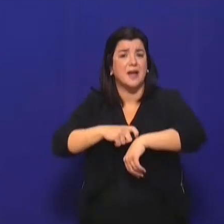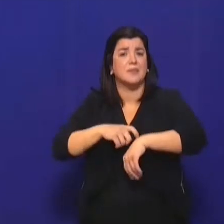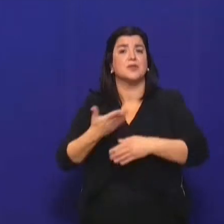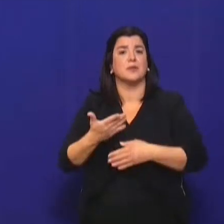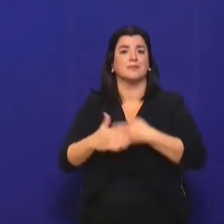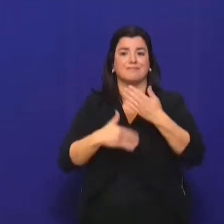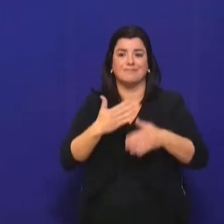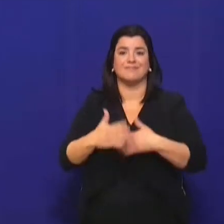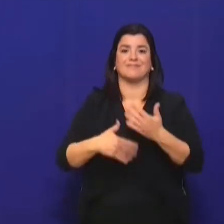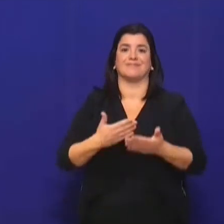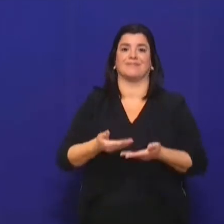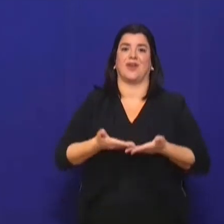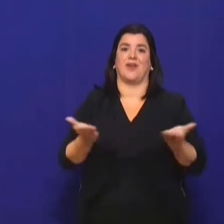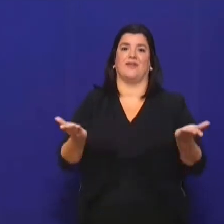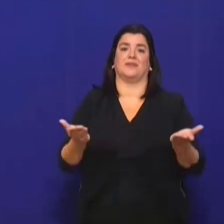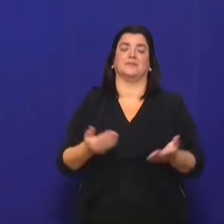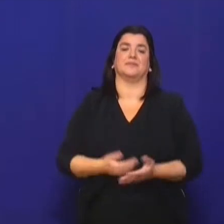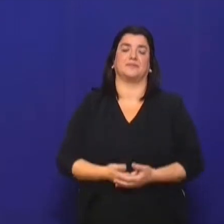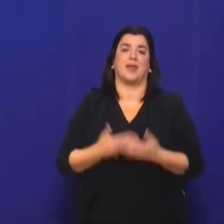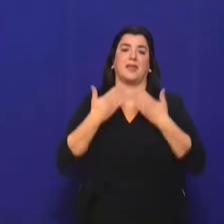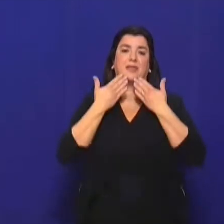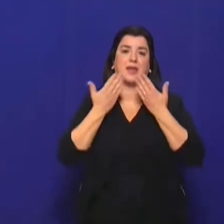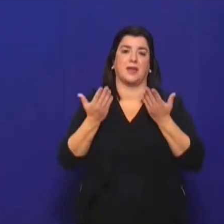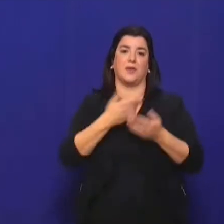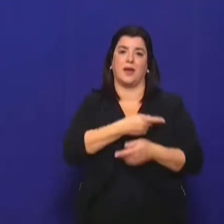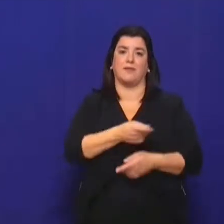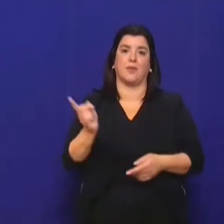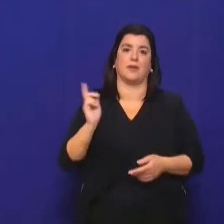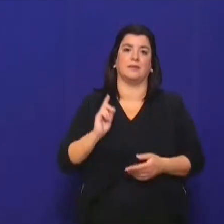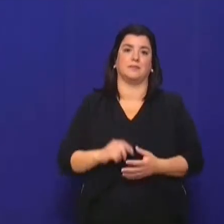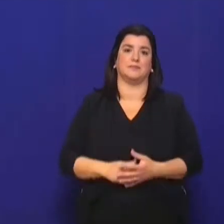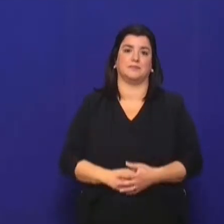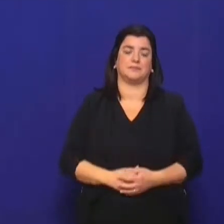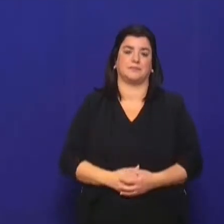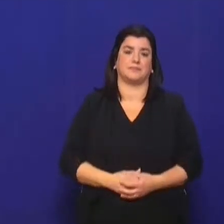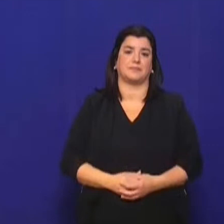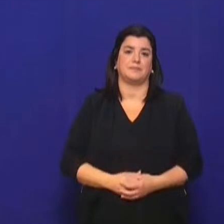can be able to offer you this vaccination. Thank you.